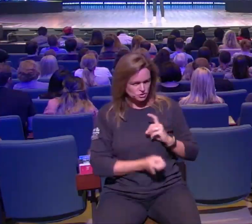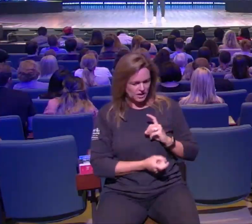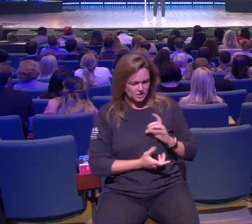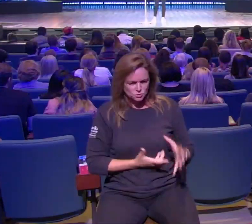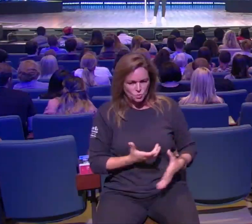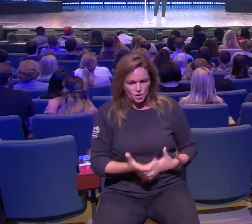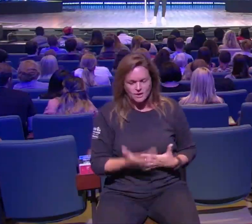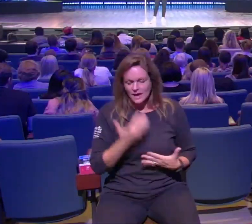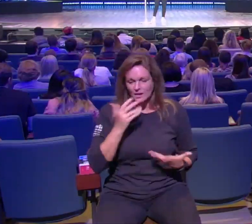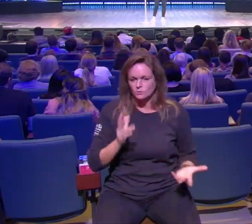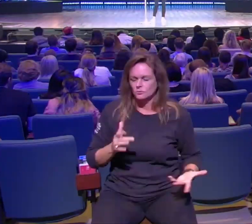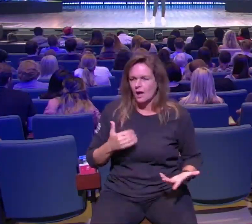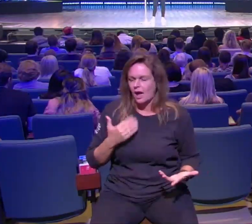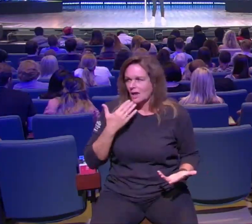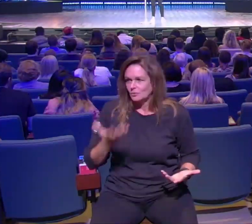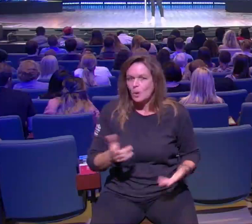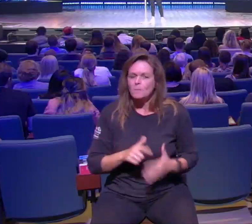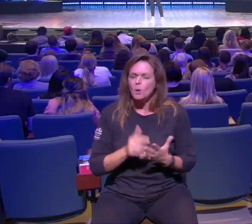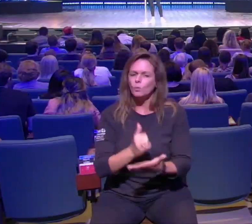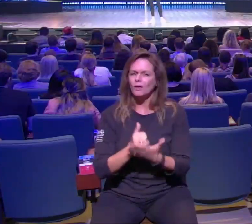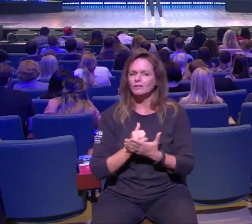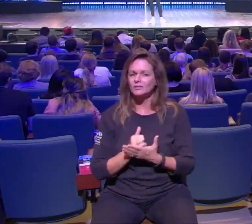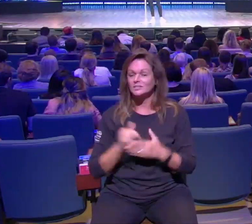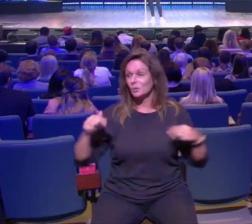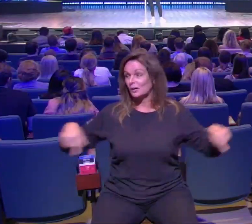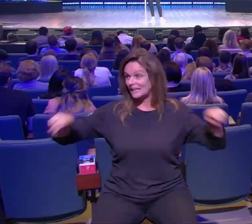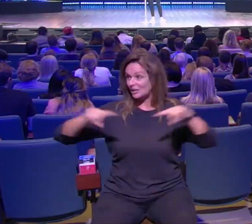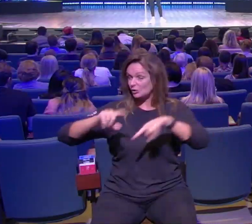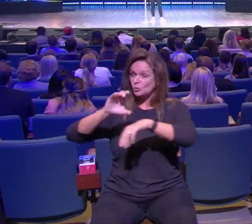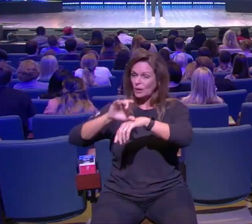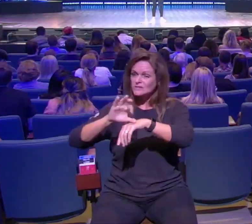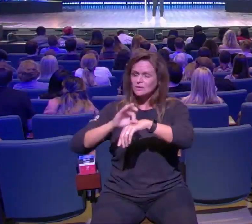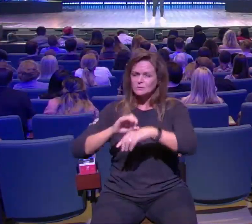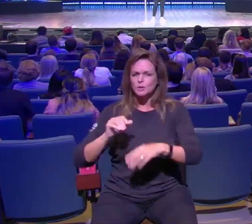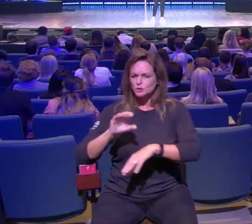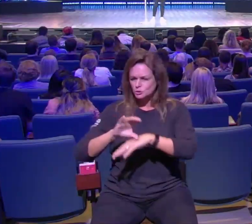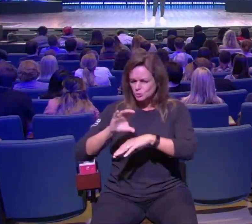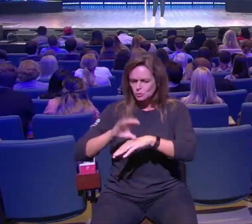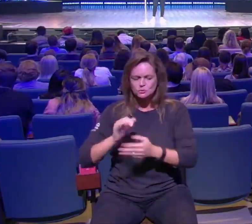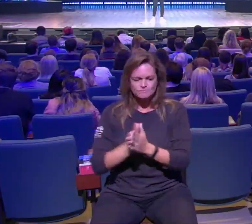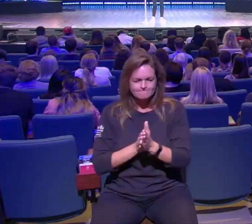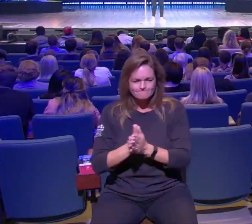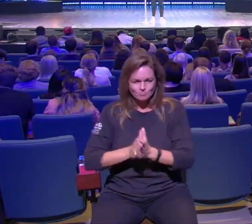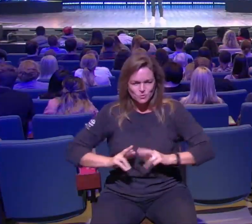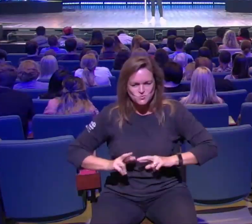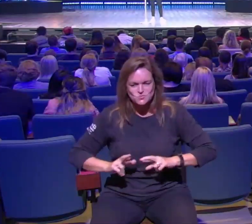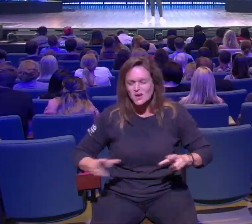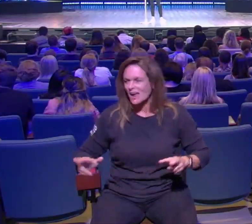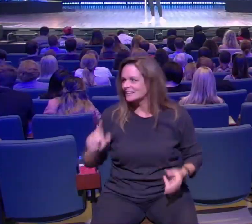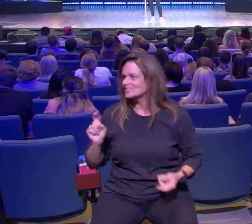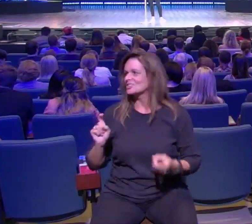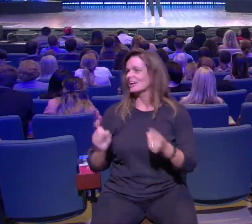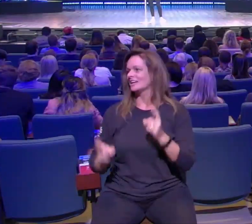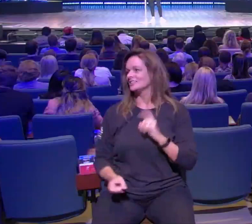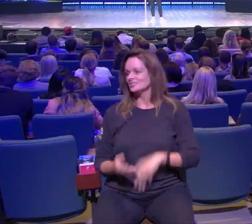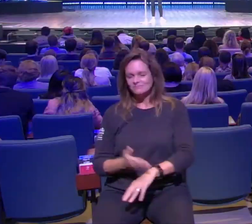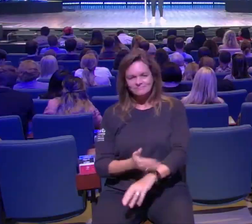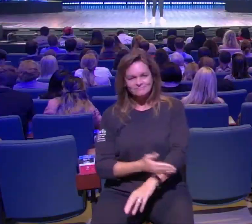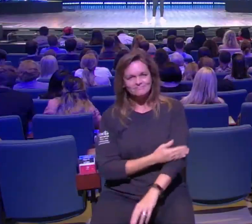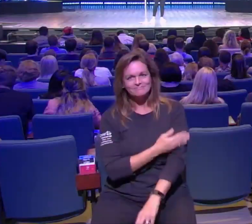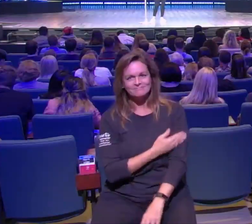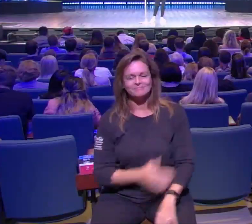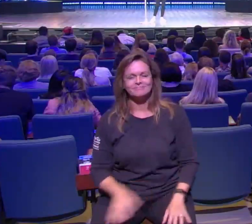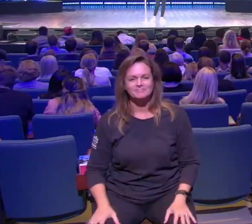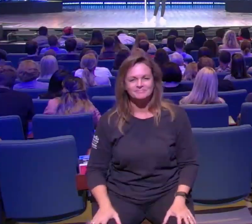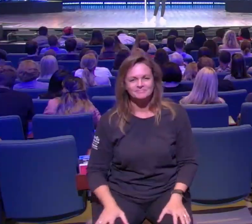been preparing a lot around here. We are expectant for you. And what we say a lot around here is that